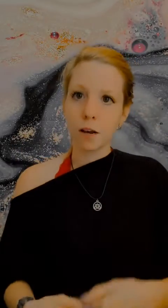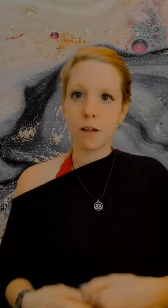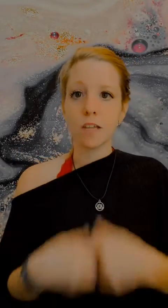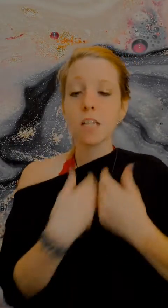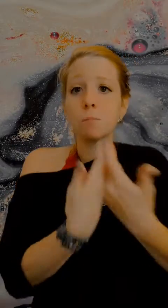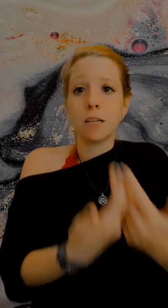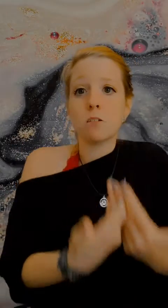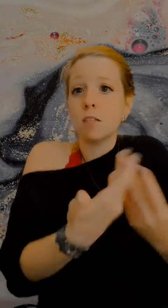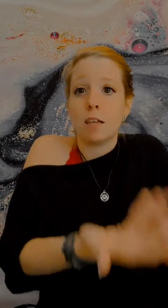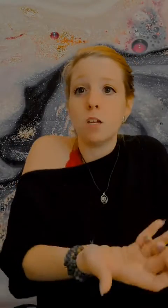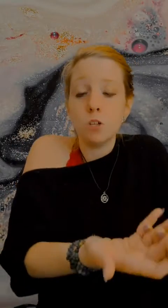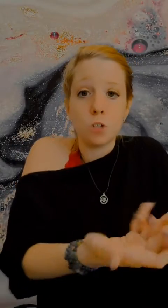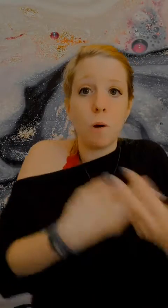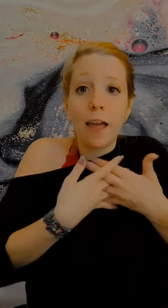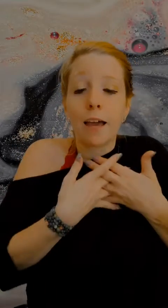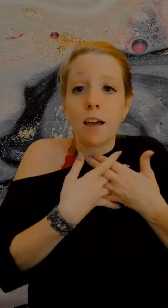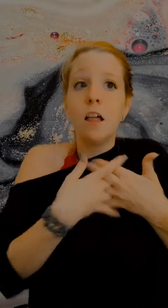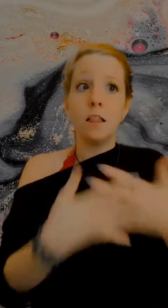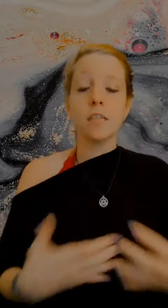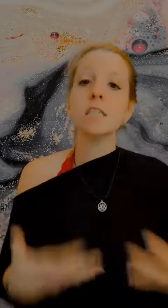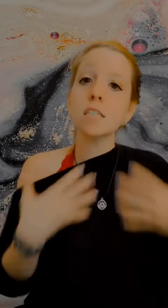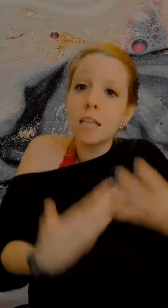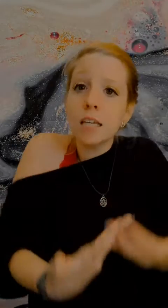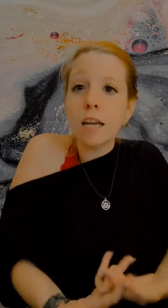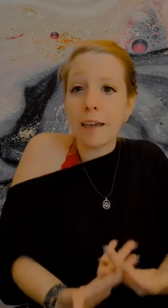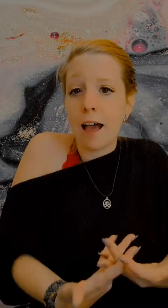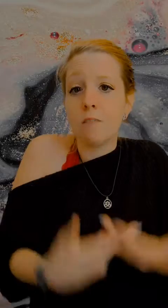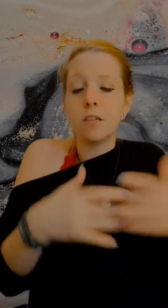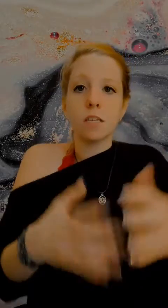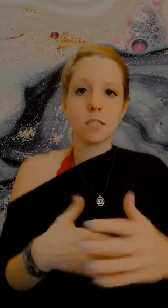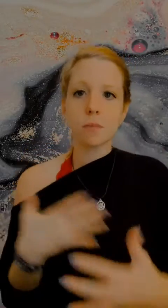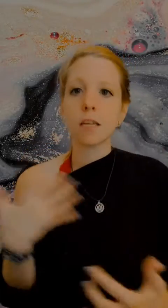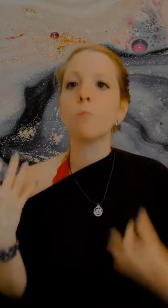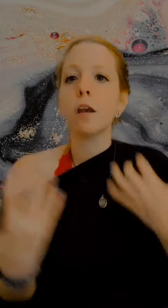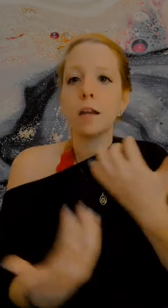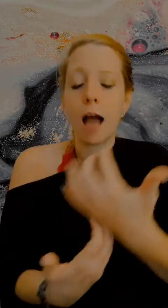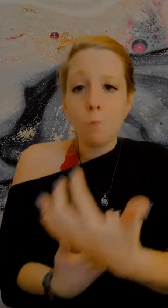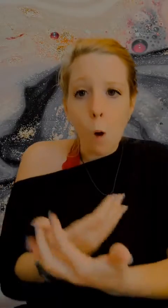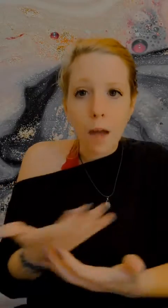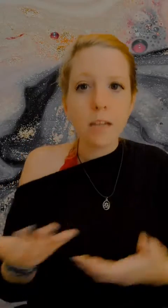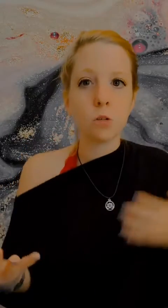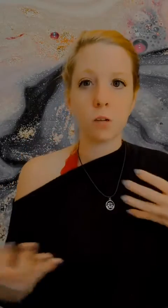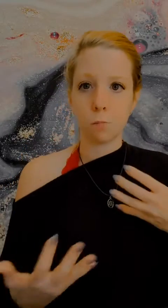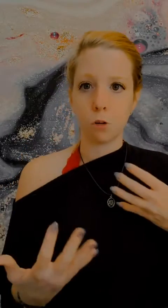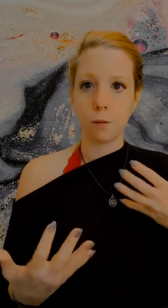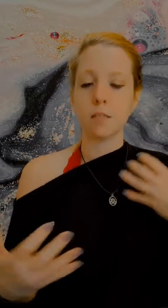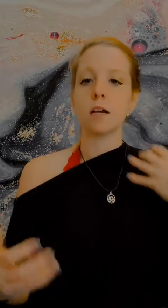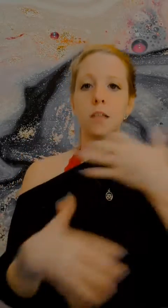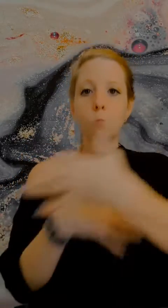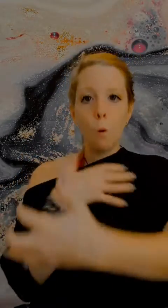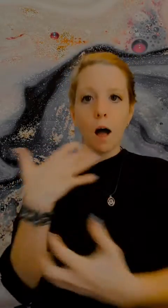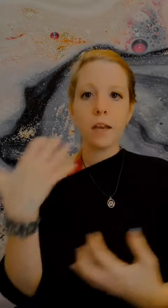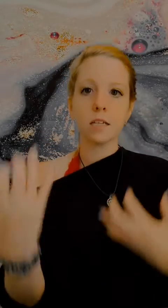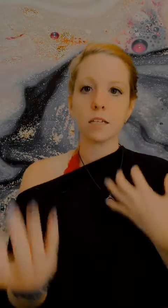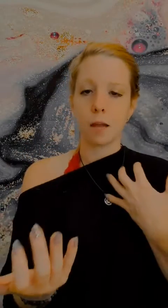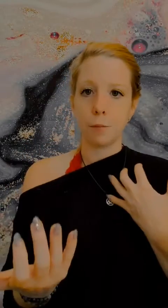have sex, but here's the issue. Like, this is a need I have. This is something I'm wanting to explore my sex. I'm wanting to step in